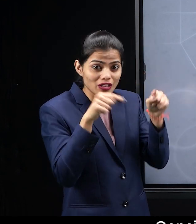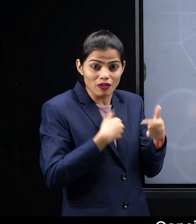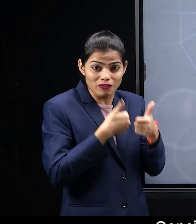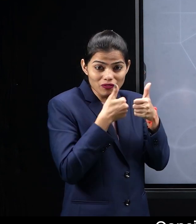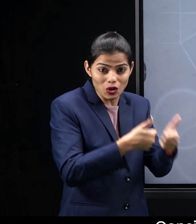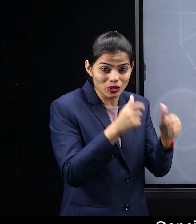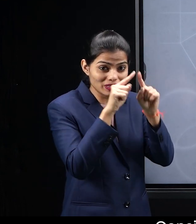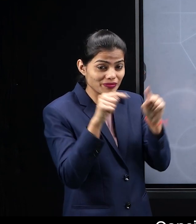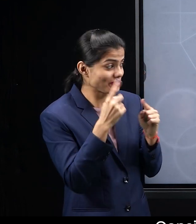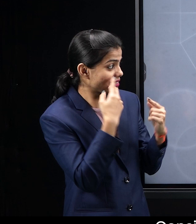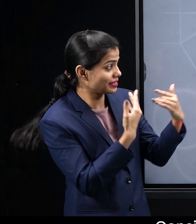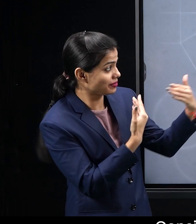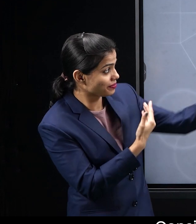following triangle ABC.